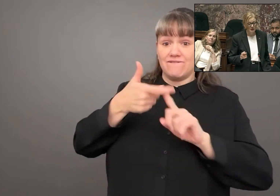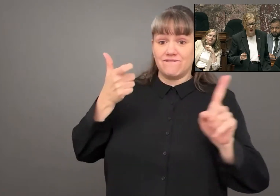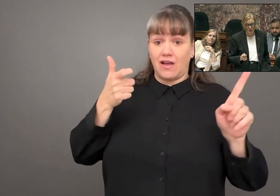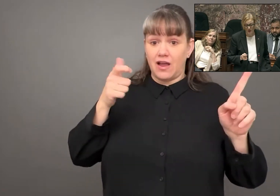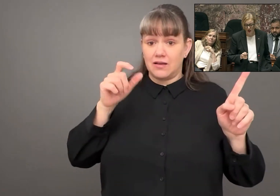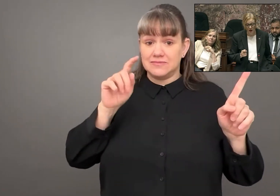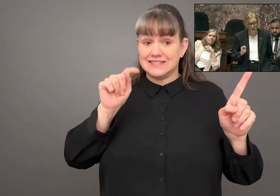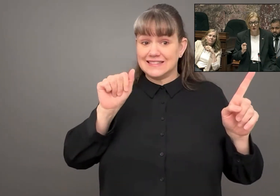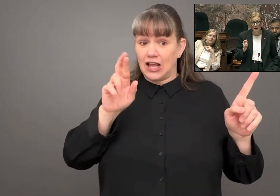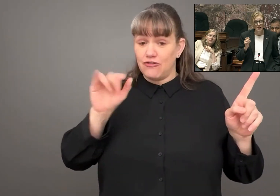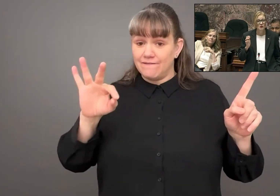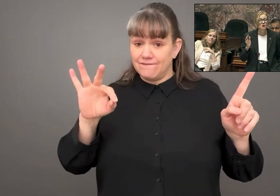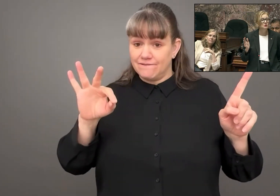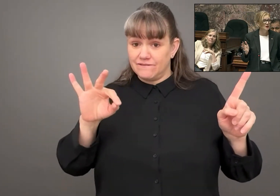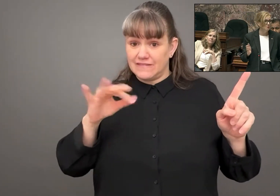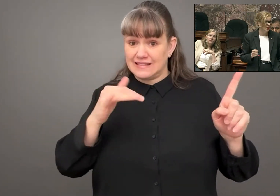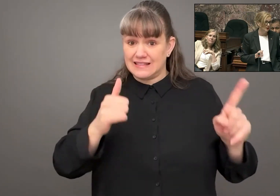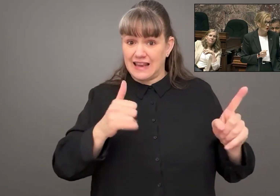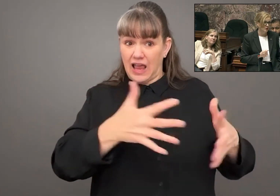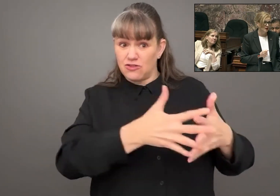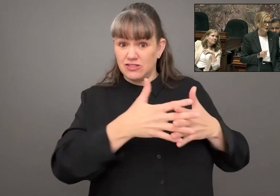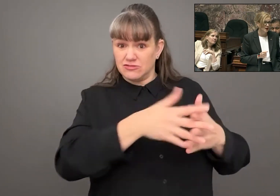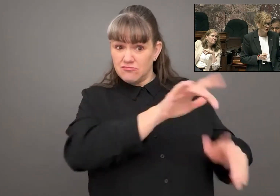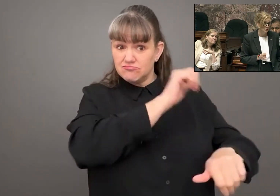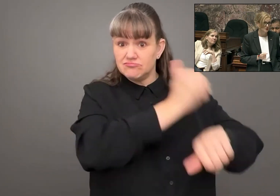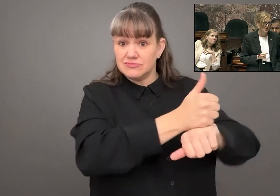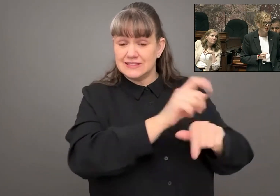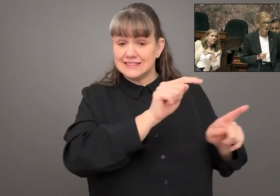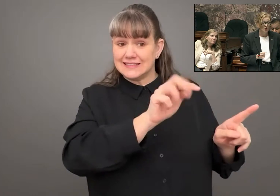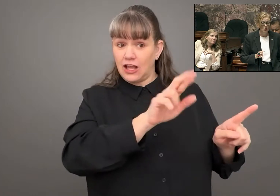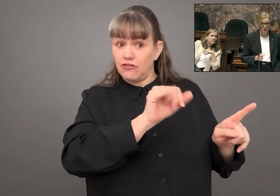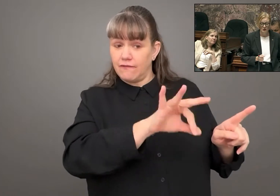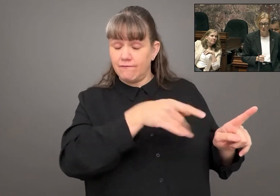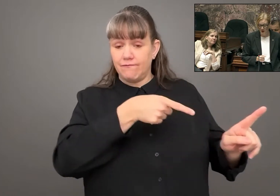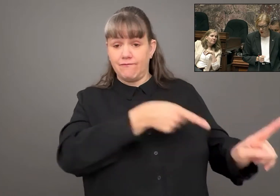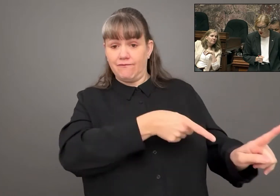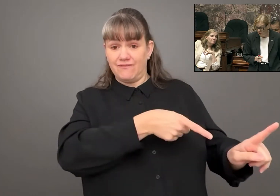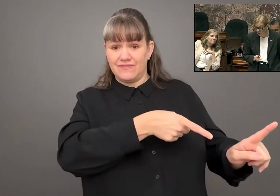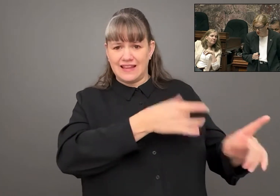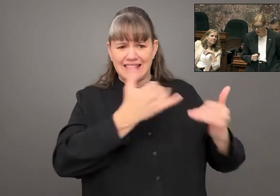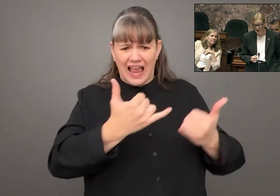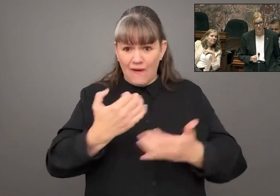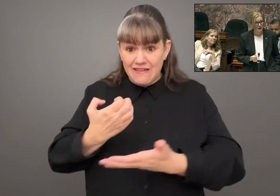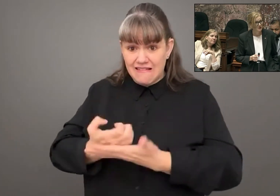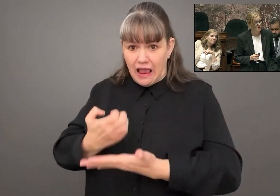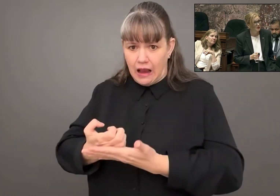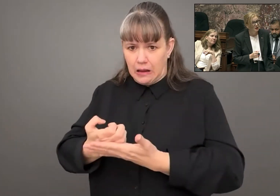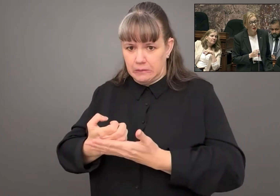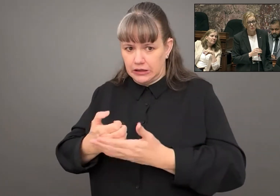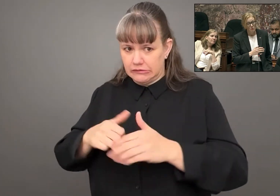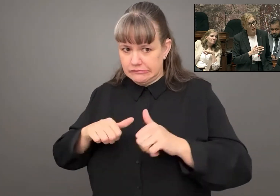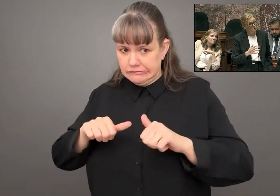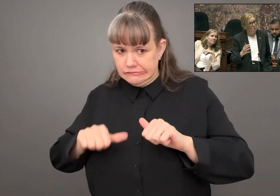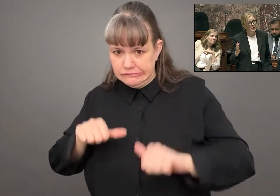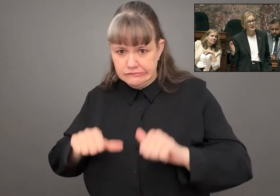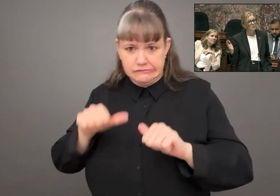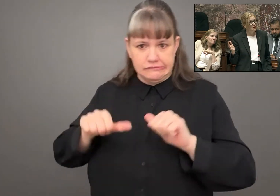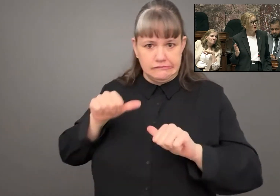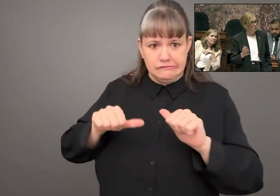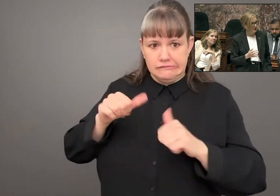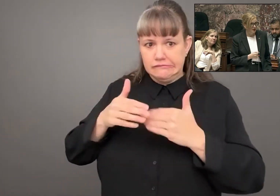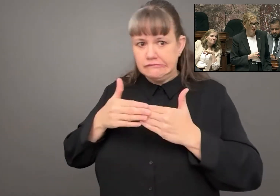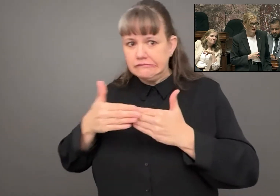is a time of extreme economic uncertainty, Honourable Speaker, and we do expect that